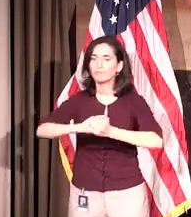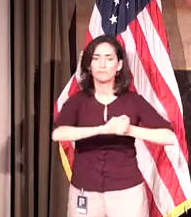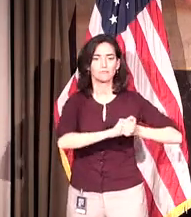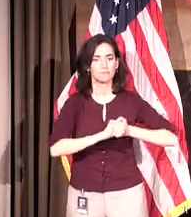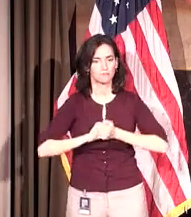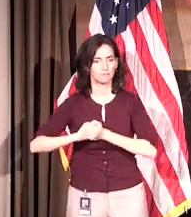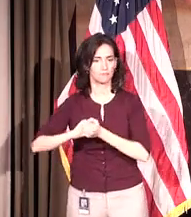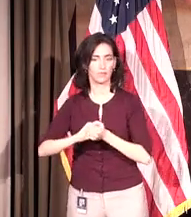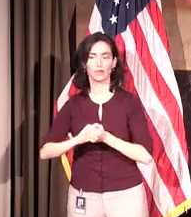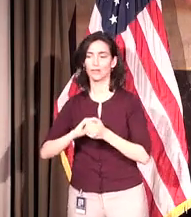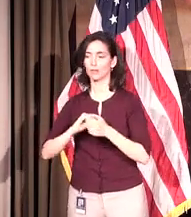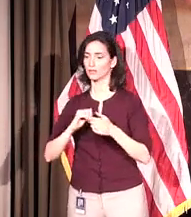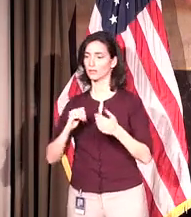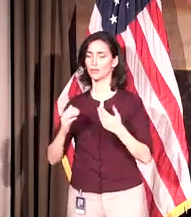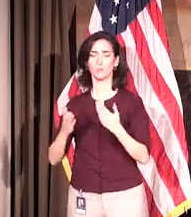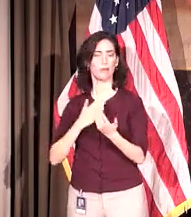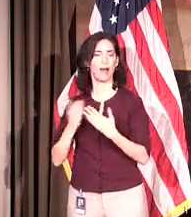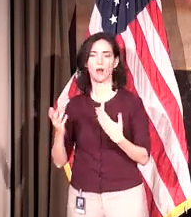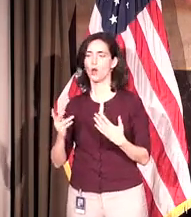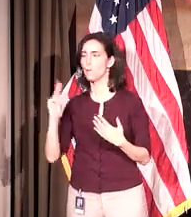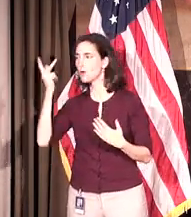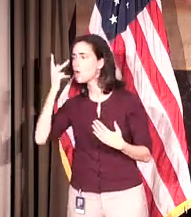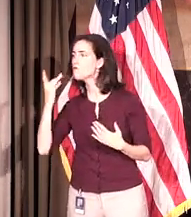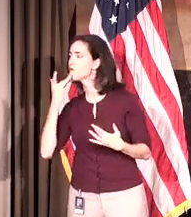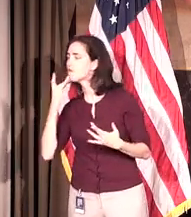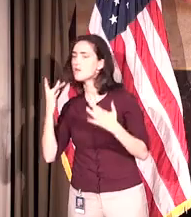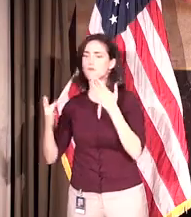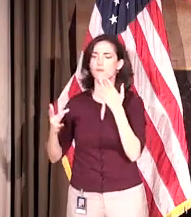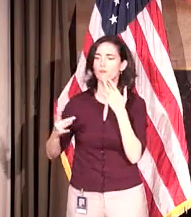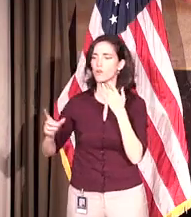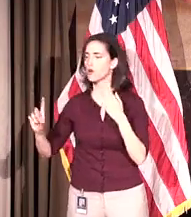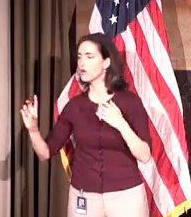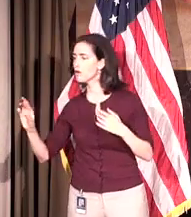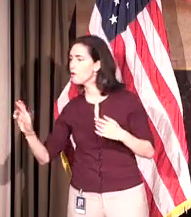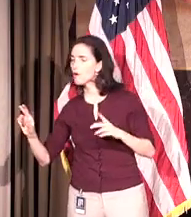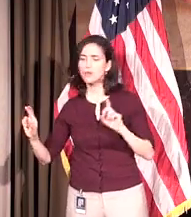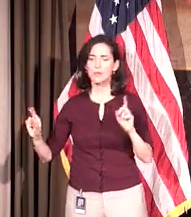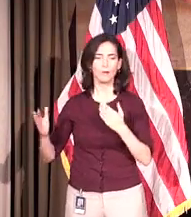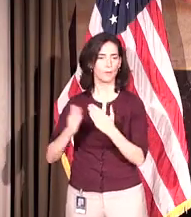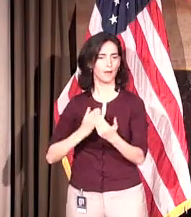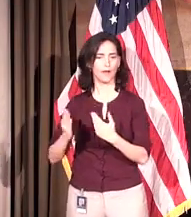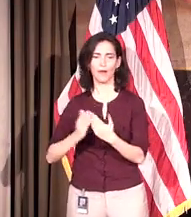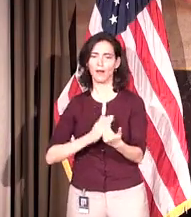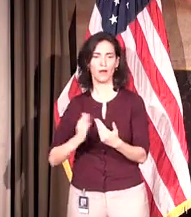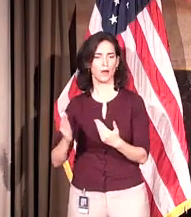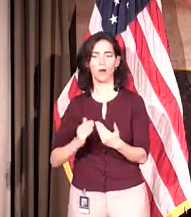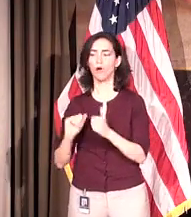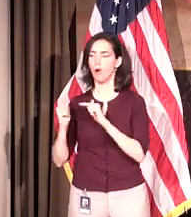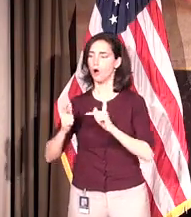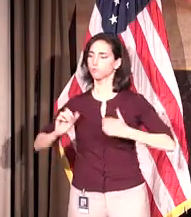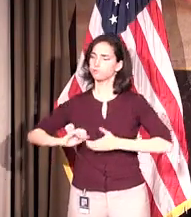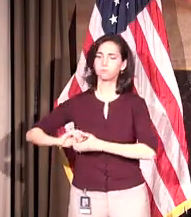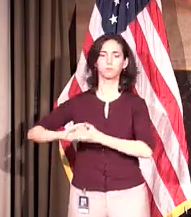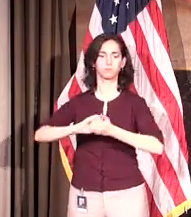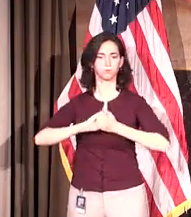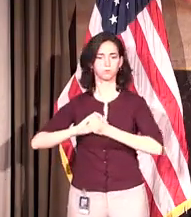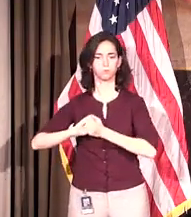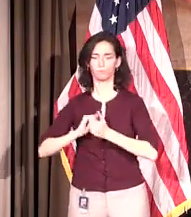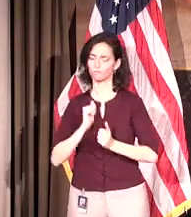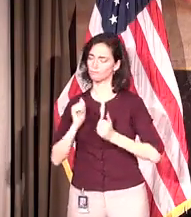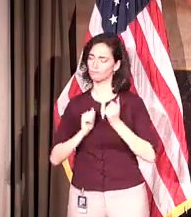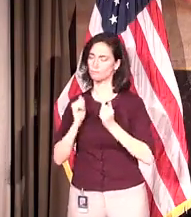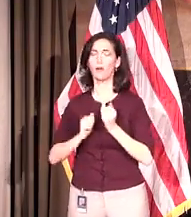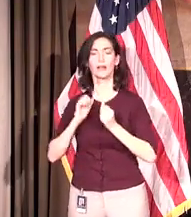we can, regardless of our political party or other things, that we can make sure that the state of Louisiana does